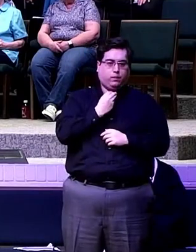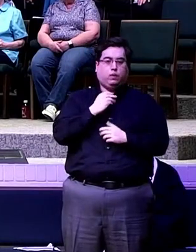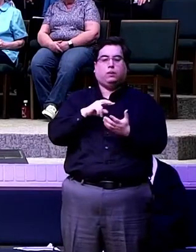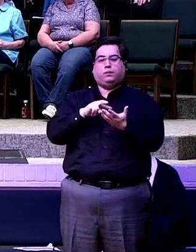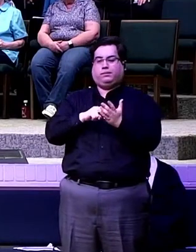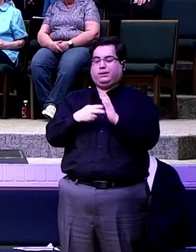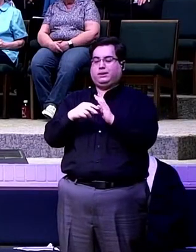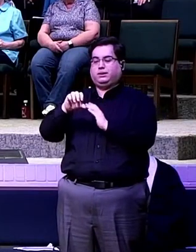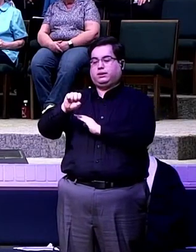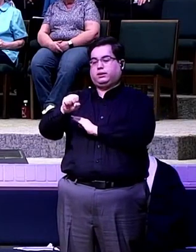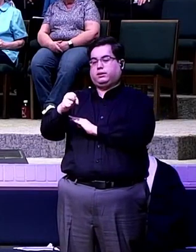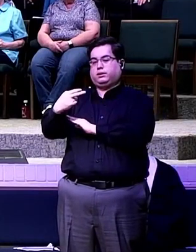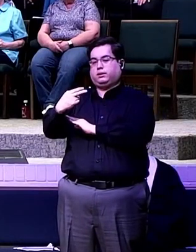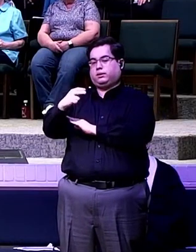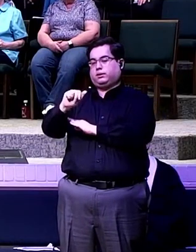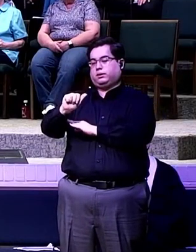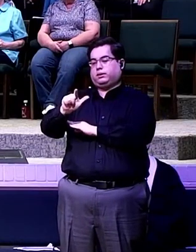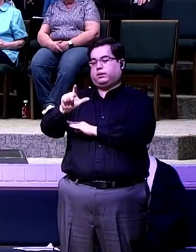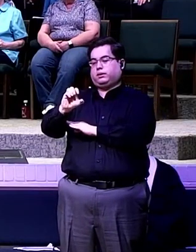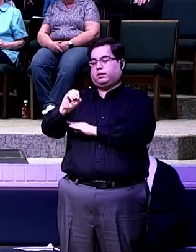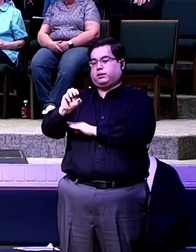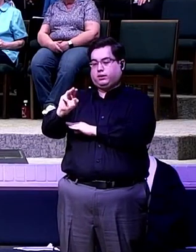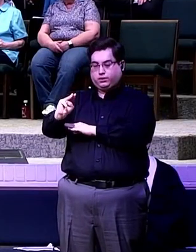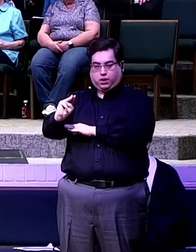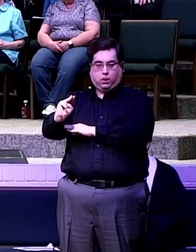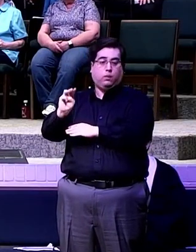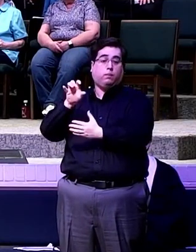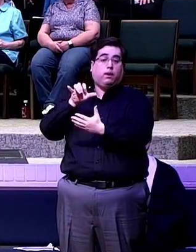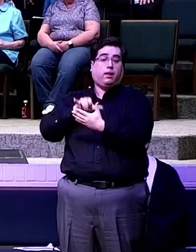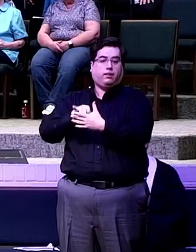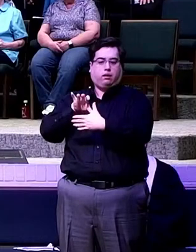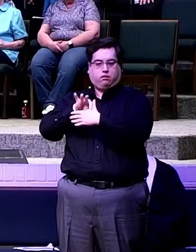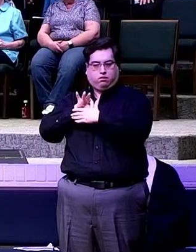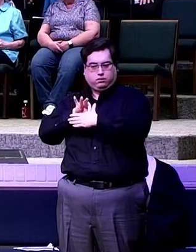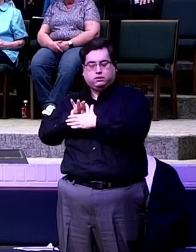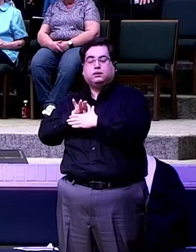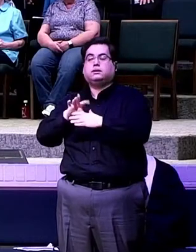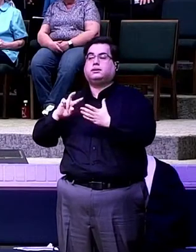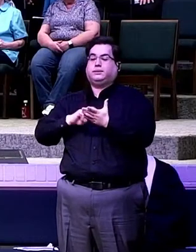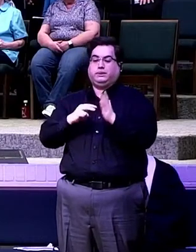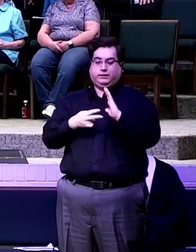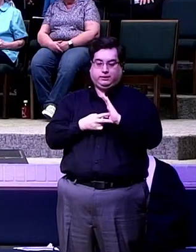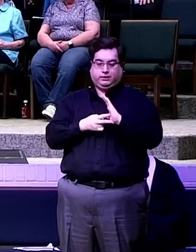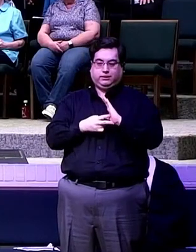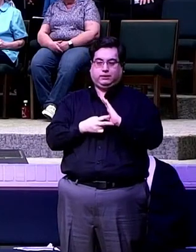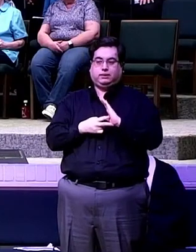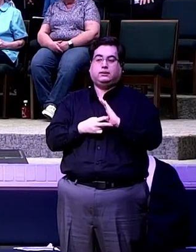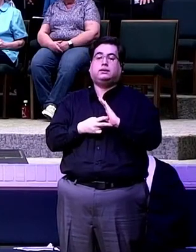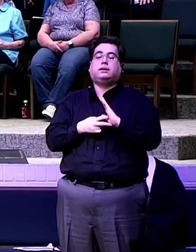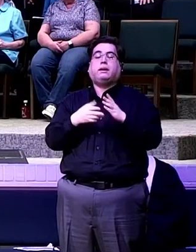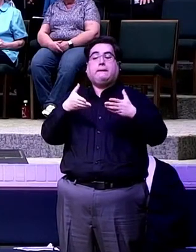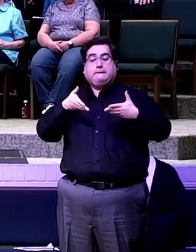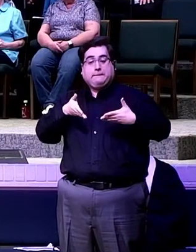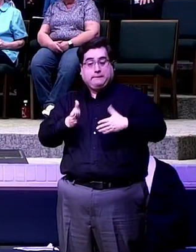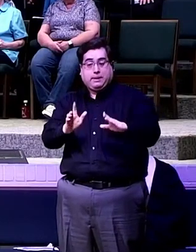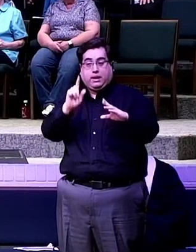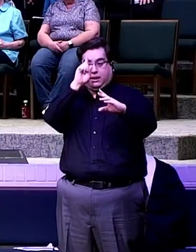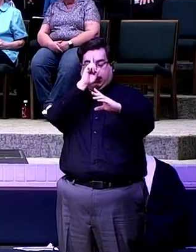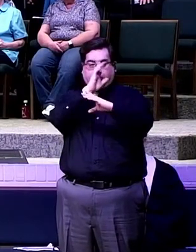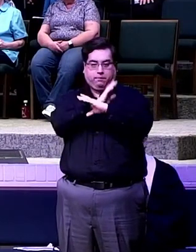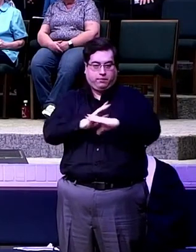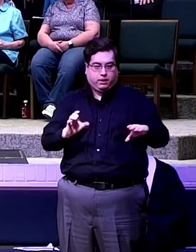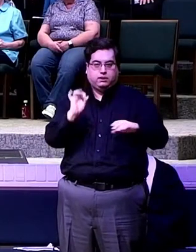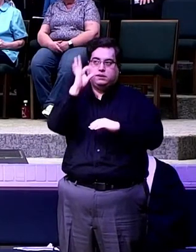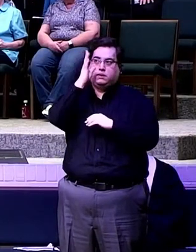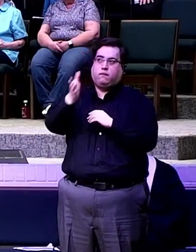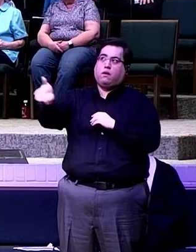shalom. And in that context, it means may the peace of